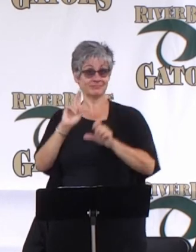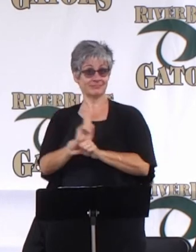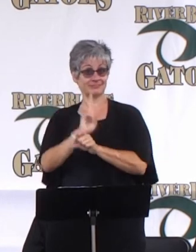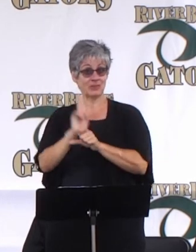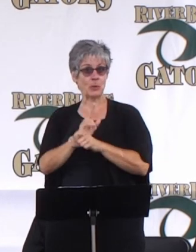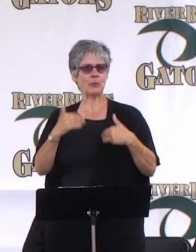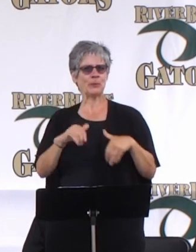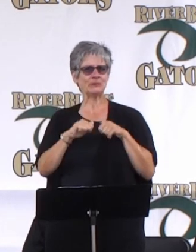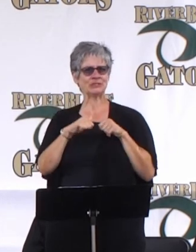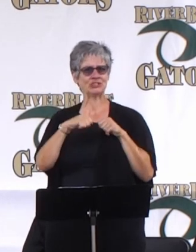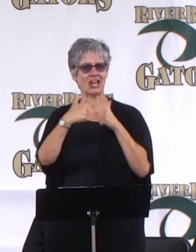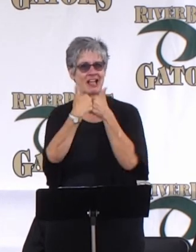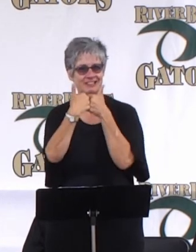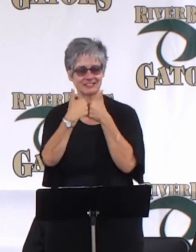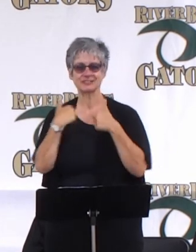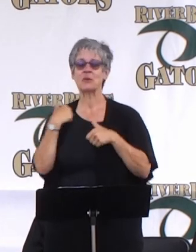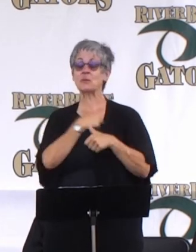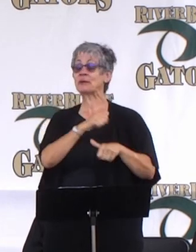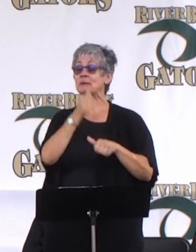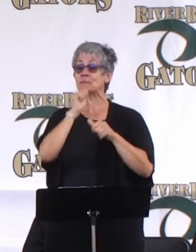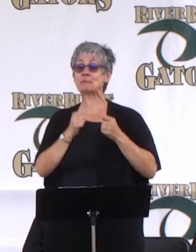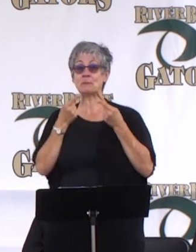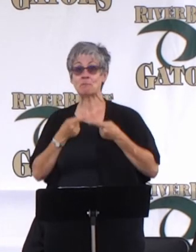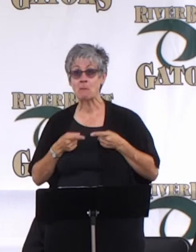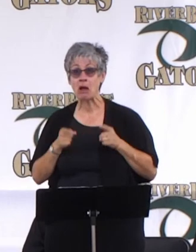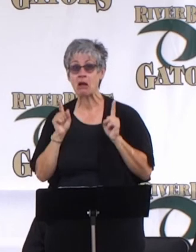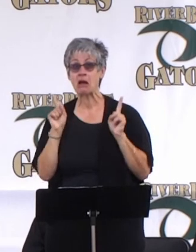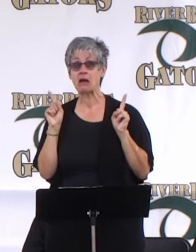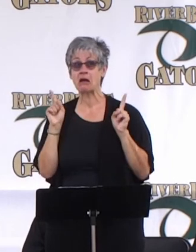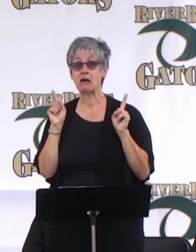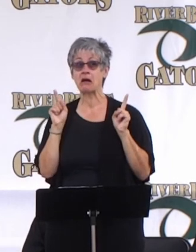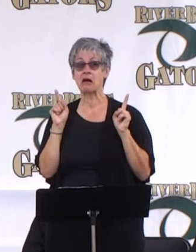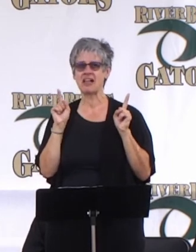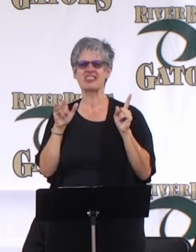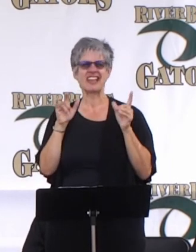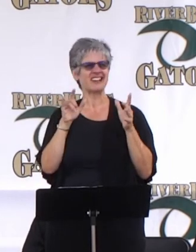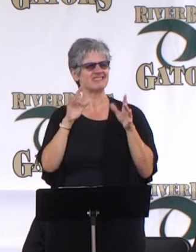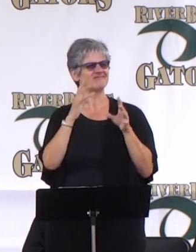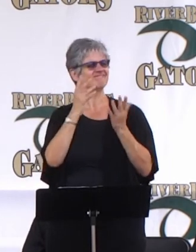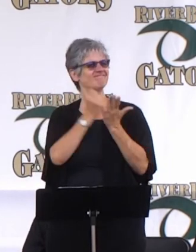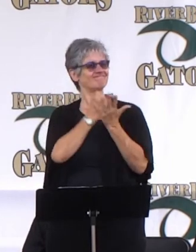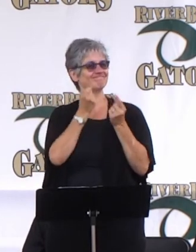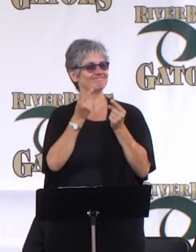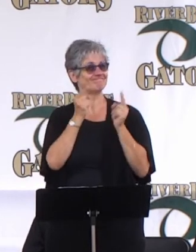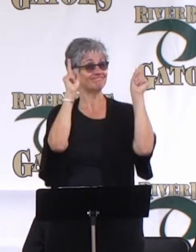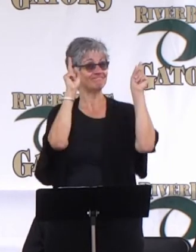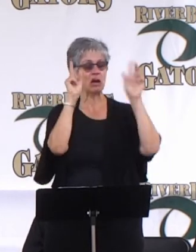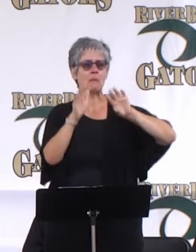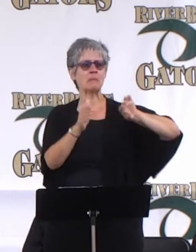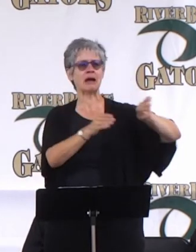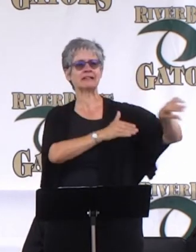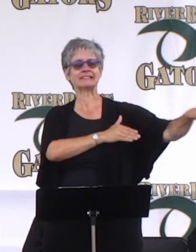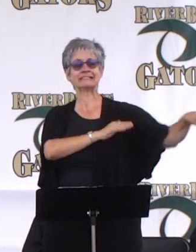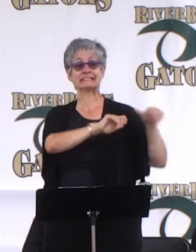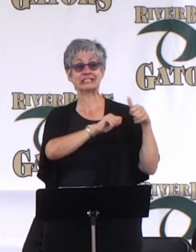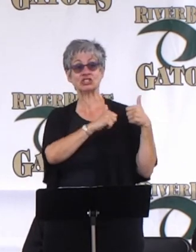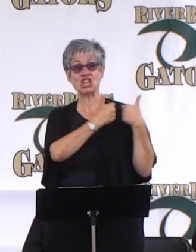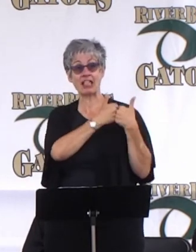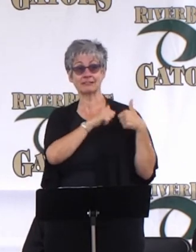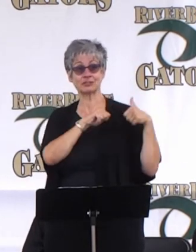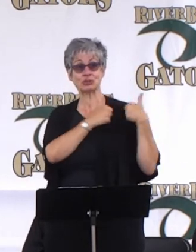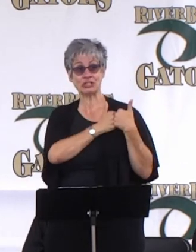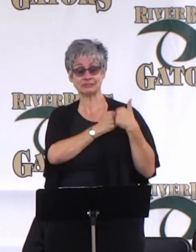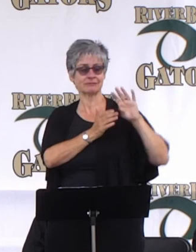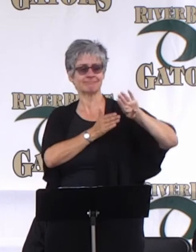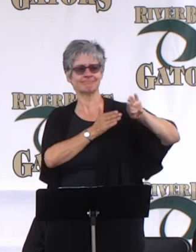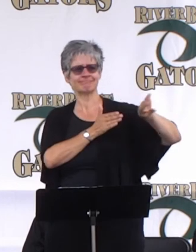persevering through it all is an achievement of its own, today I would not like to talk about the challenges that we faced. Instead of talking about